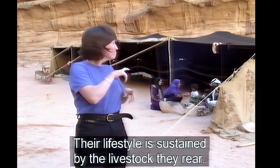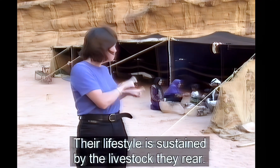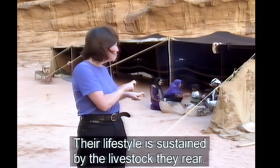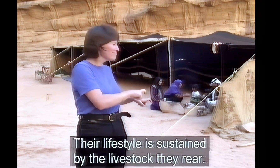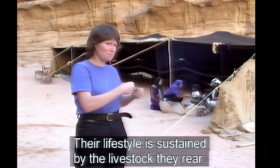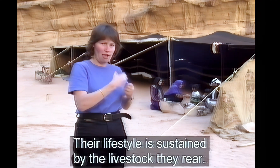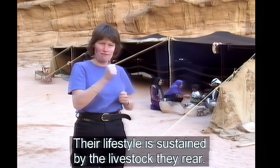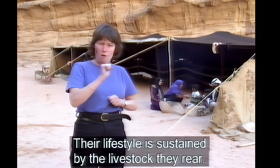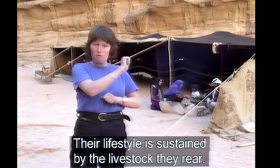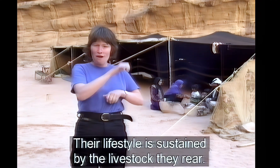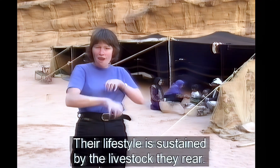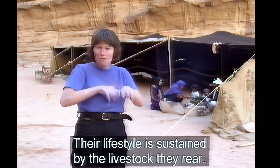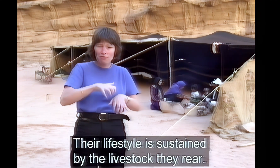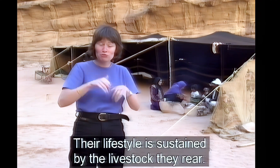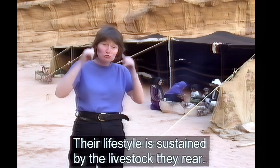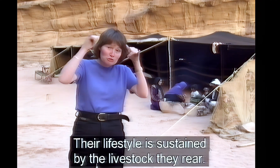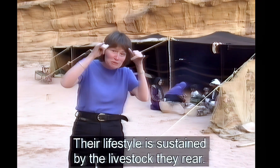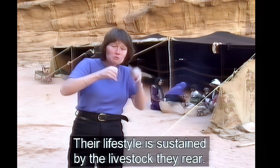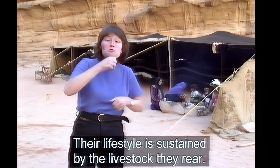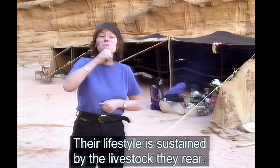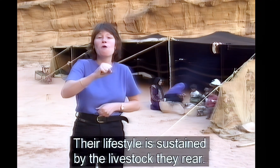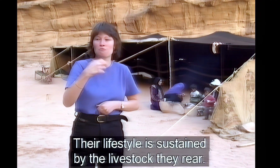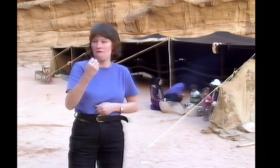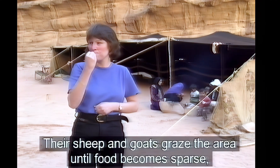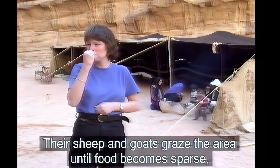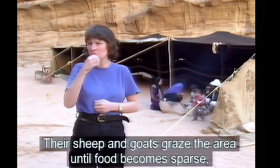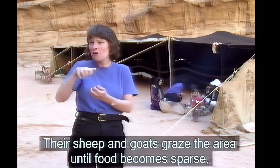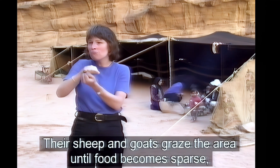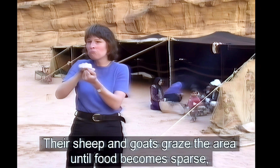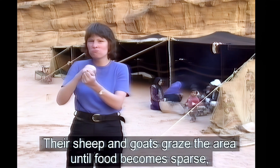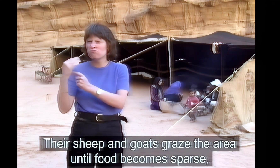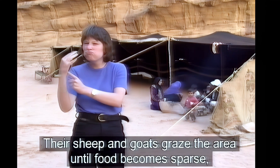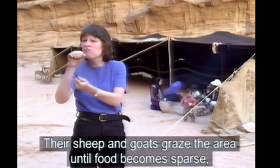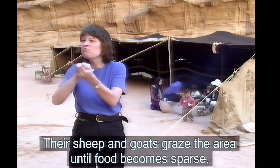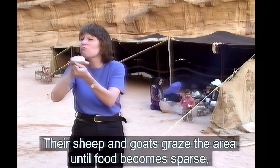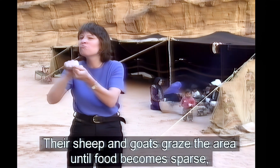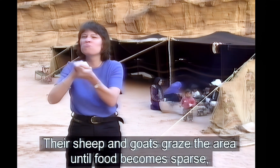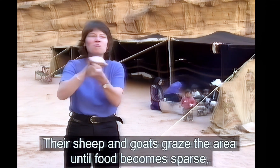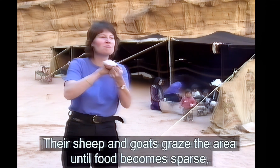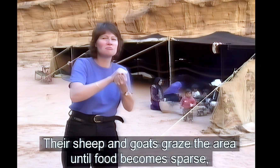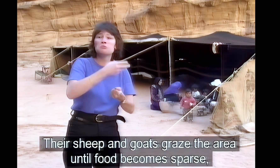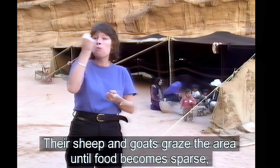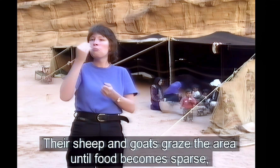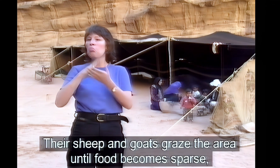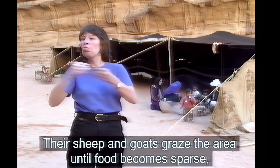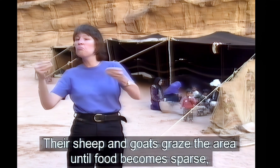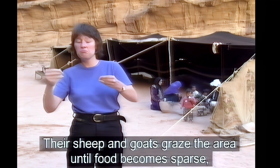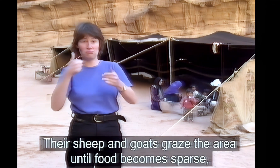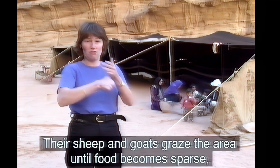Their lifestyle is sustained by the livestock they rear. The sheep and goats they keep will graze the area until food becomes sparse, and then it's